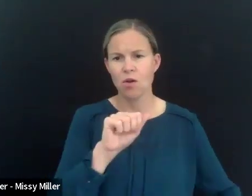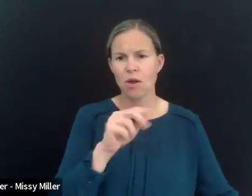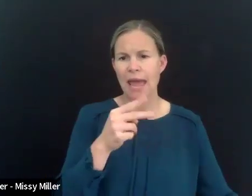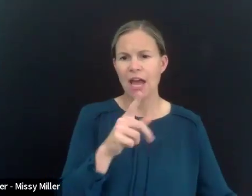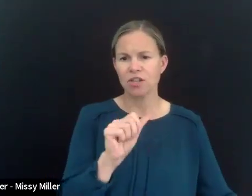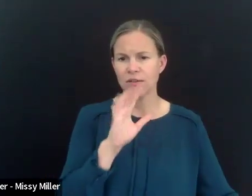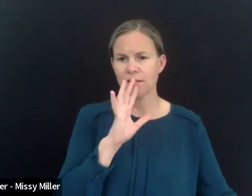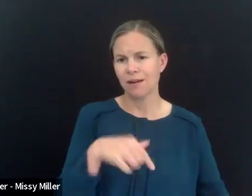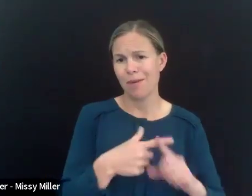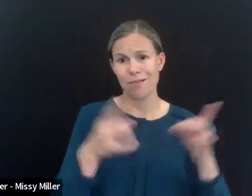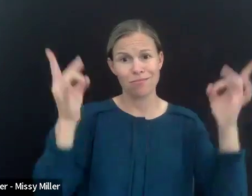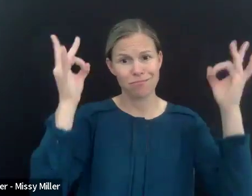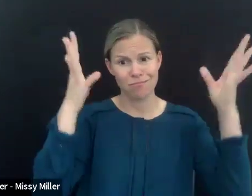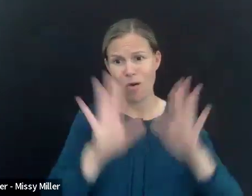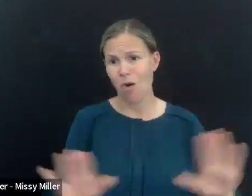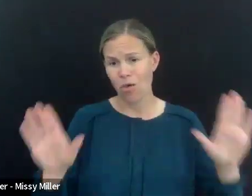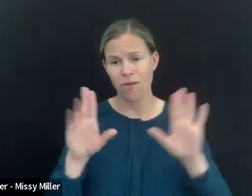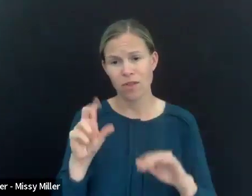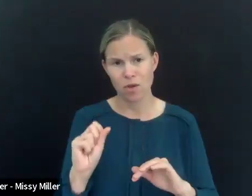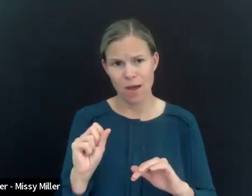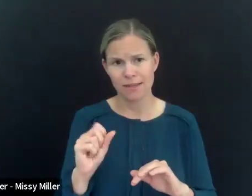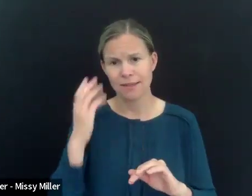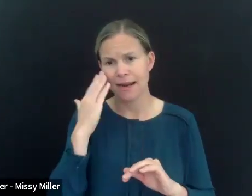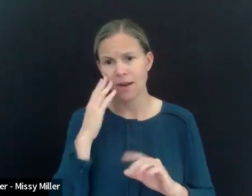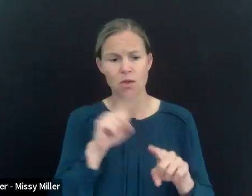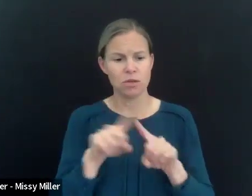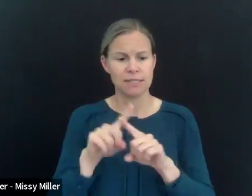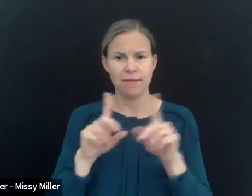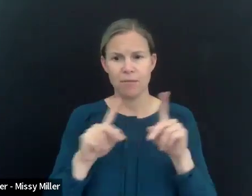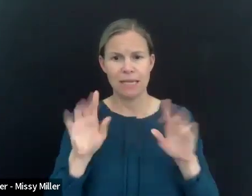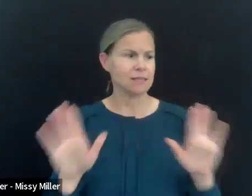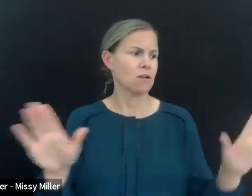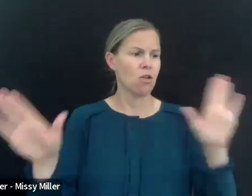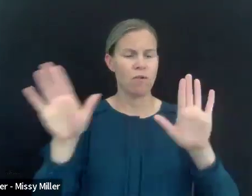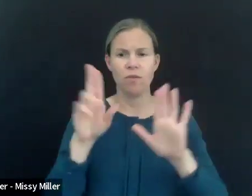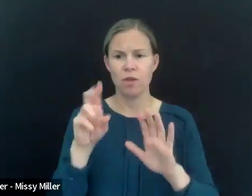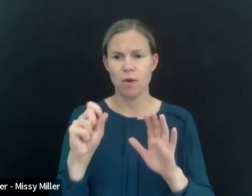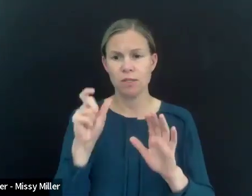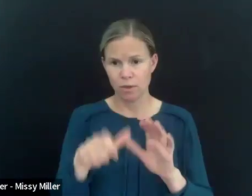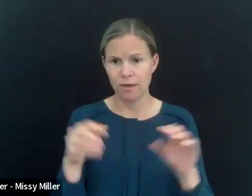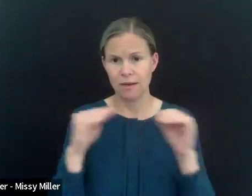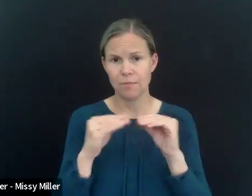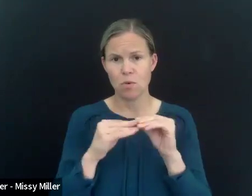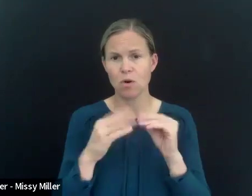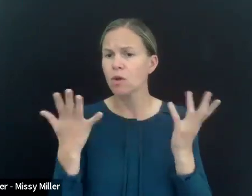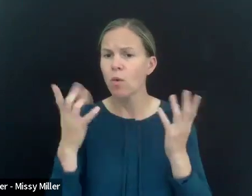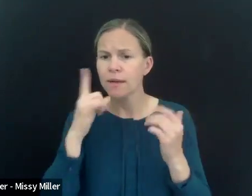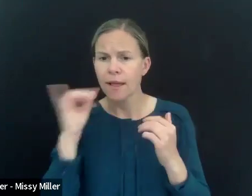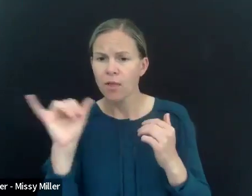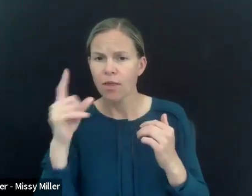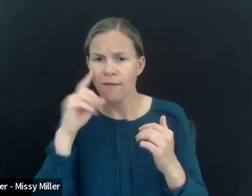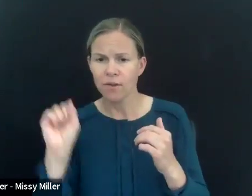our country, and we know there's disparate impacts in regions of our country for different populations. So what does this look like for the Deep